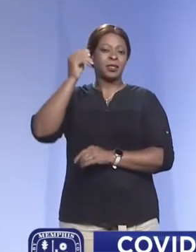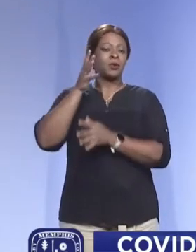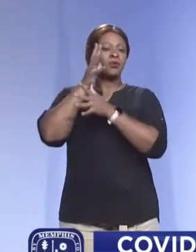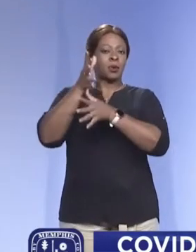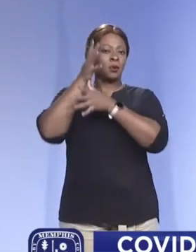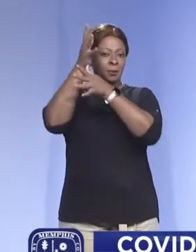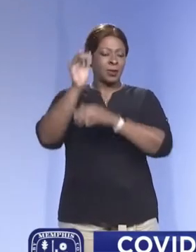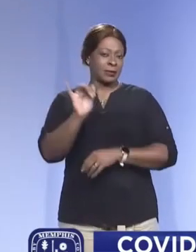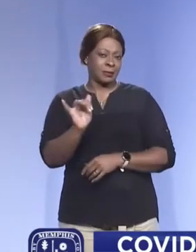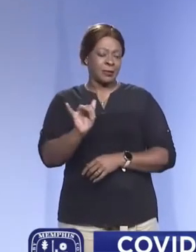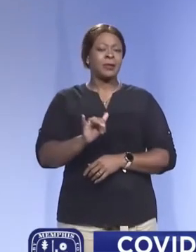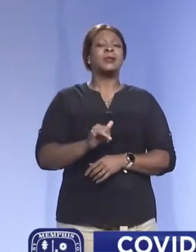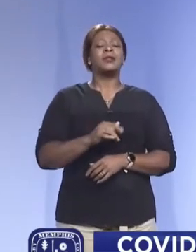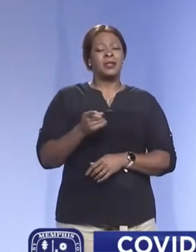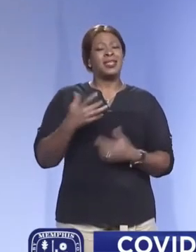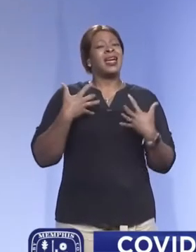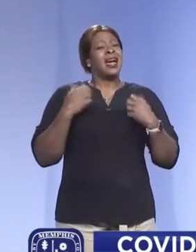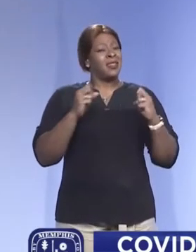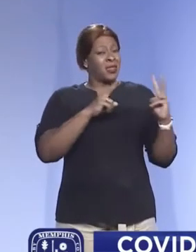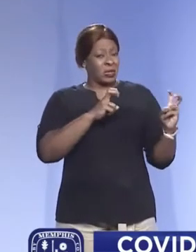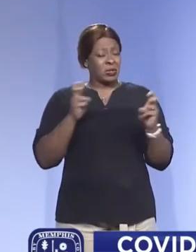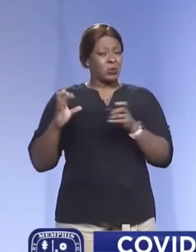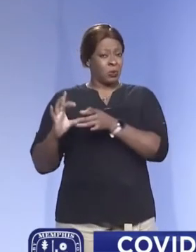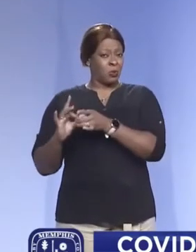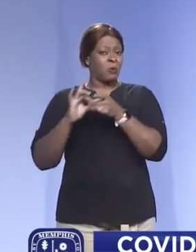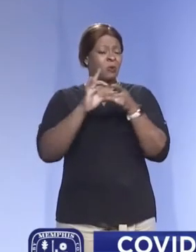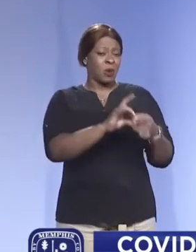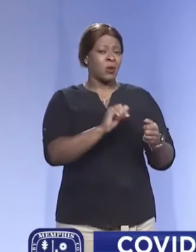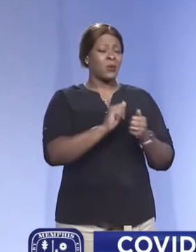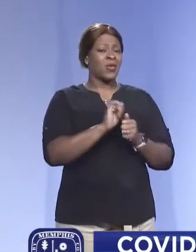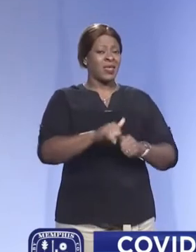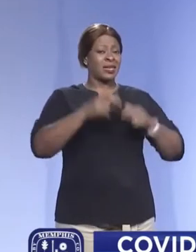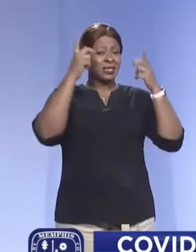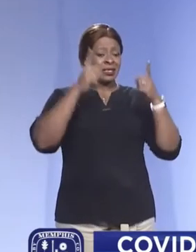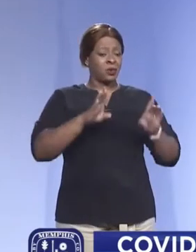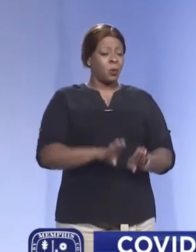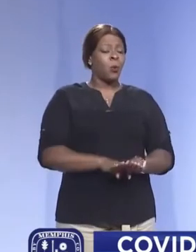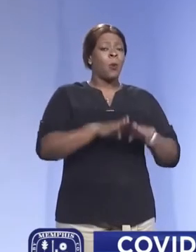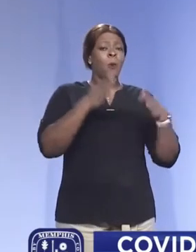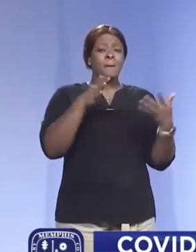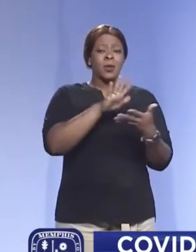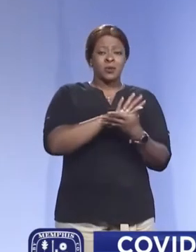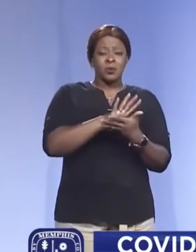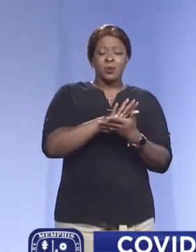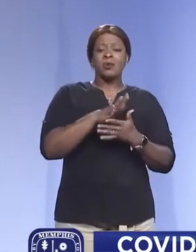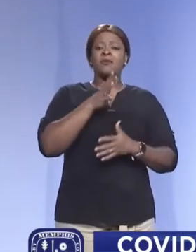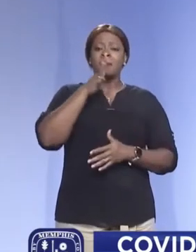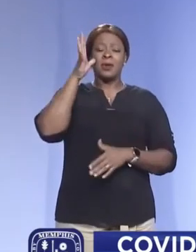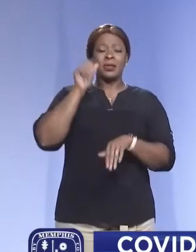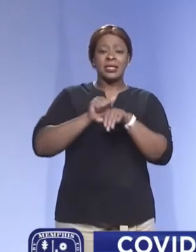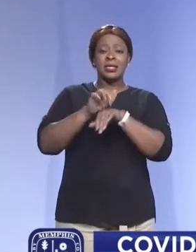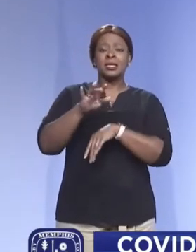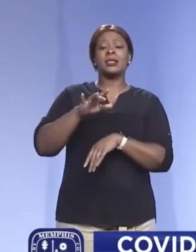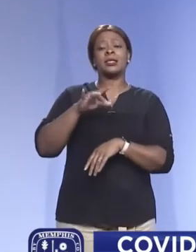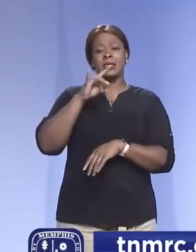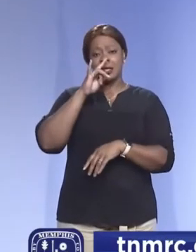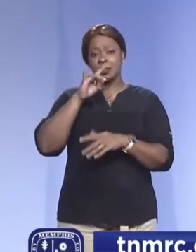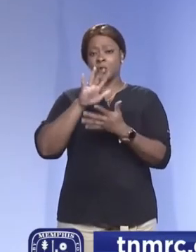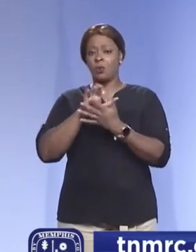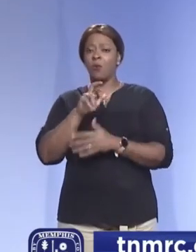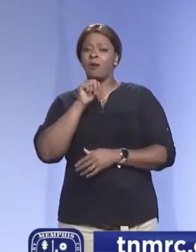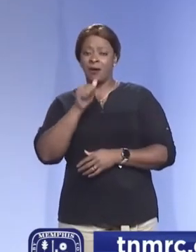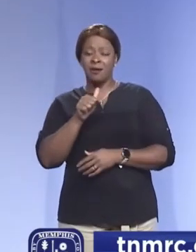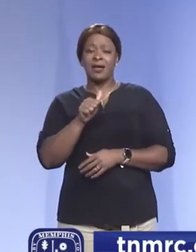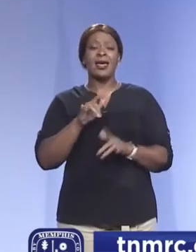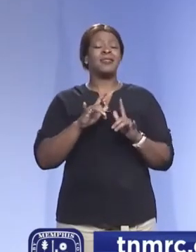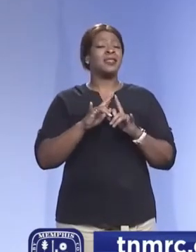So we know that there are health issues associated with the decision to open schools and for parents to send kids back to schools. At the